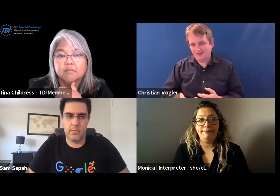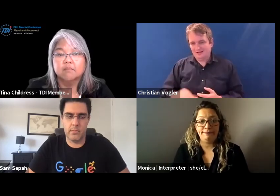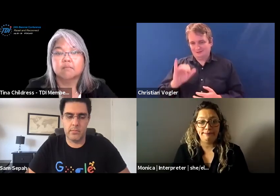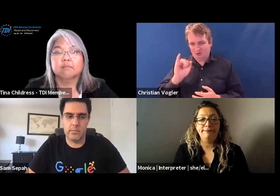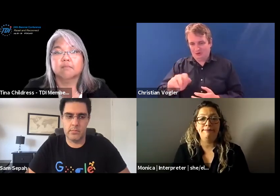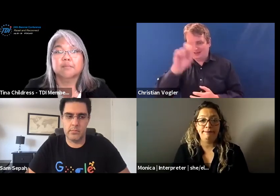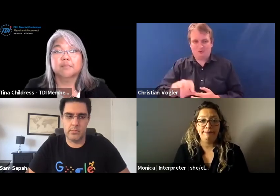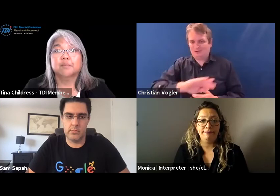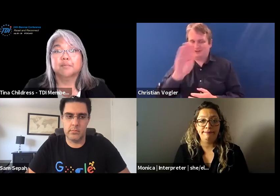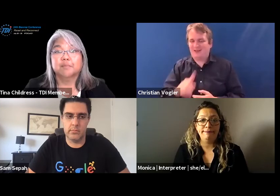Okay.